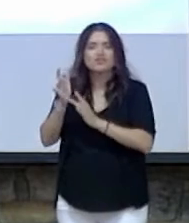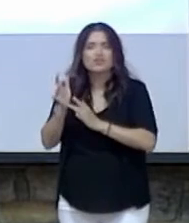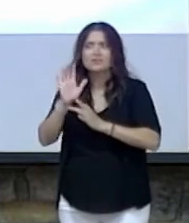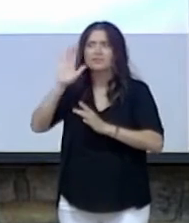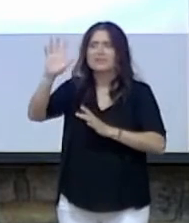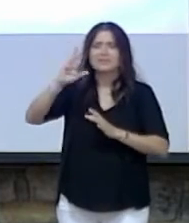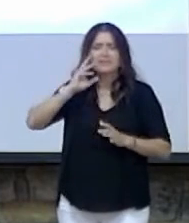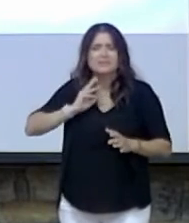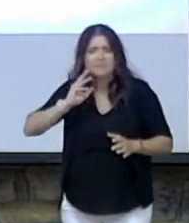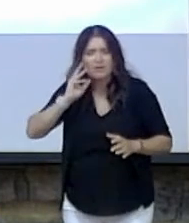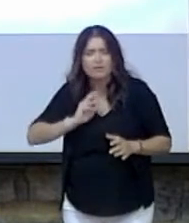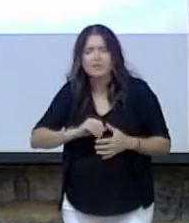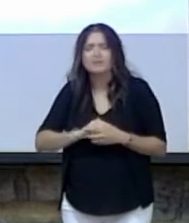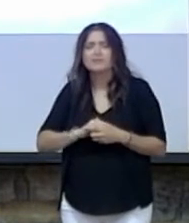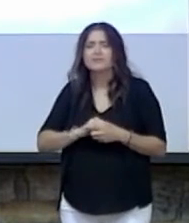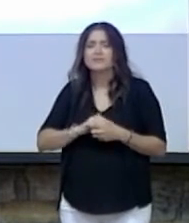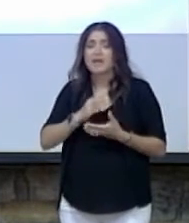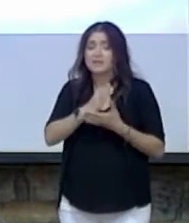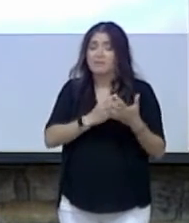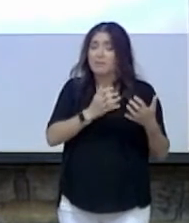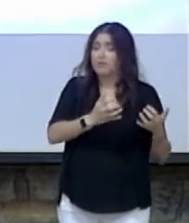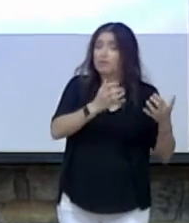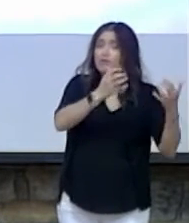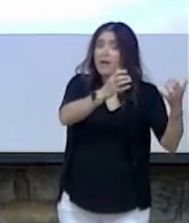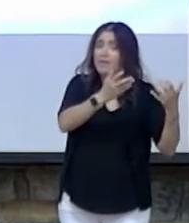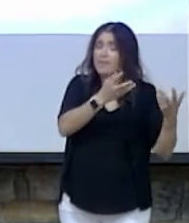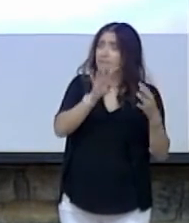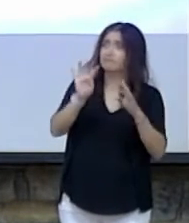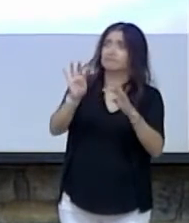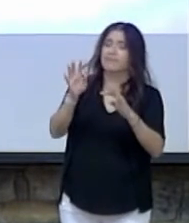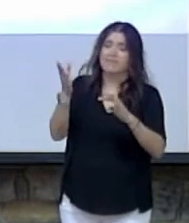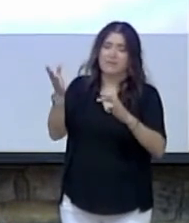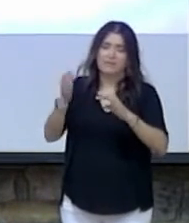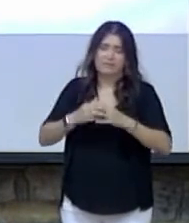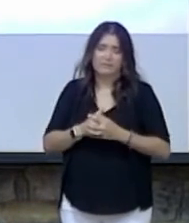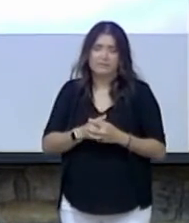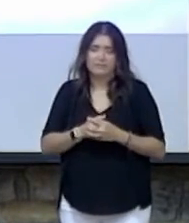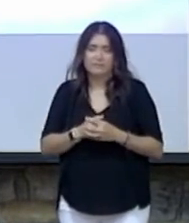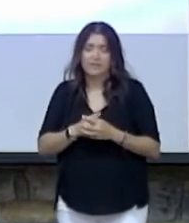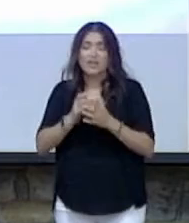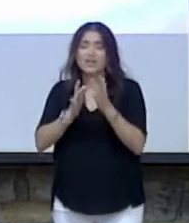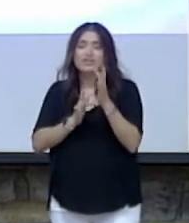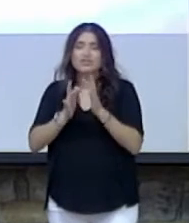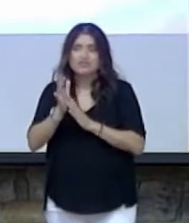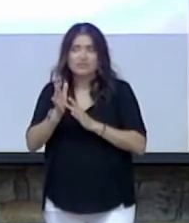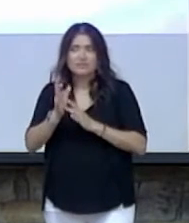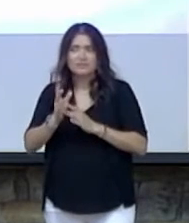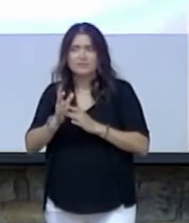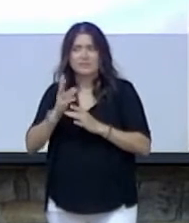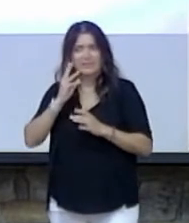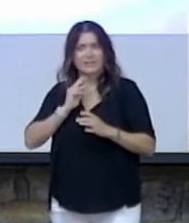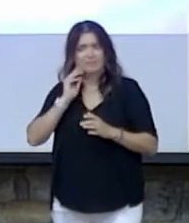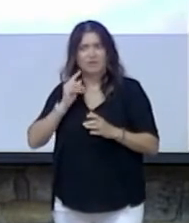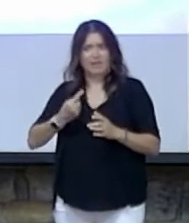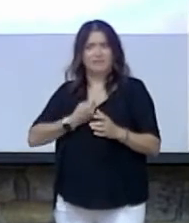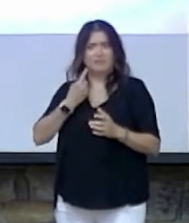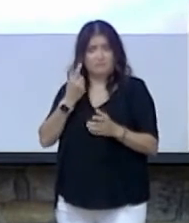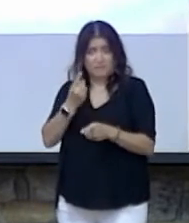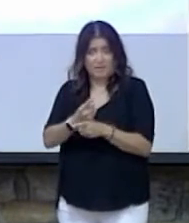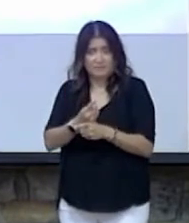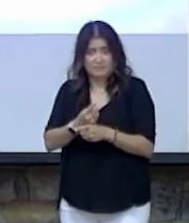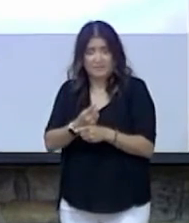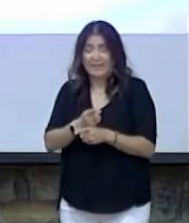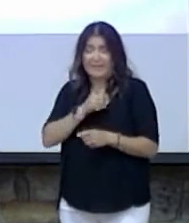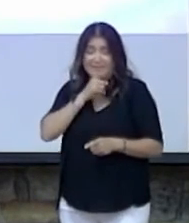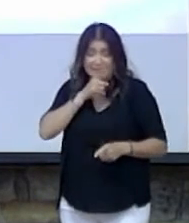went through and some of the crowd that was there at that cross. Jesus went through insults, didn't he? Literally, while his